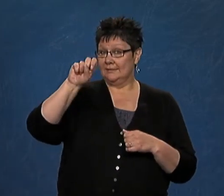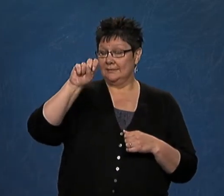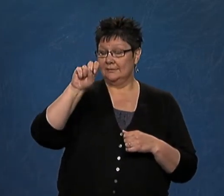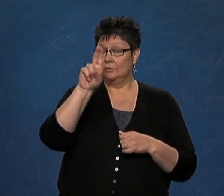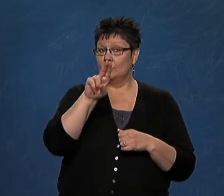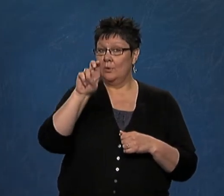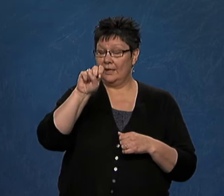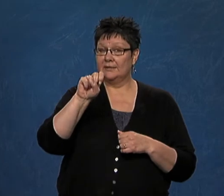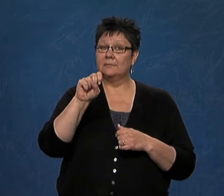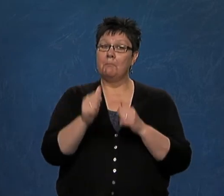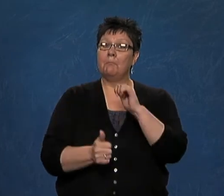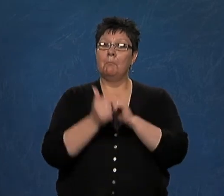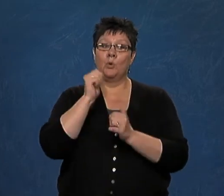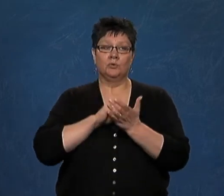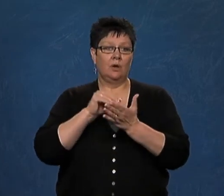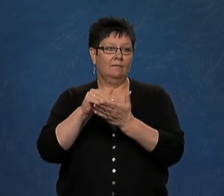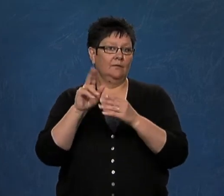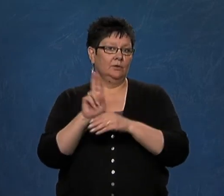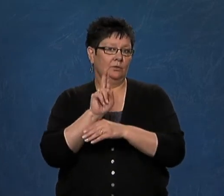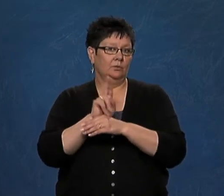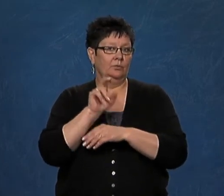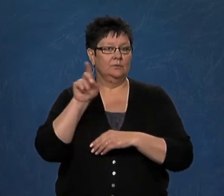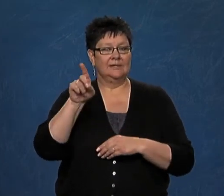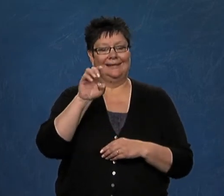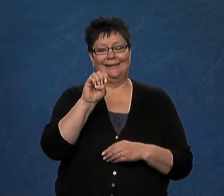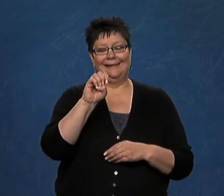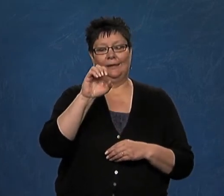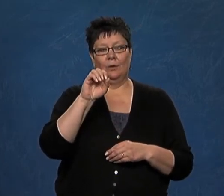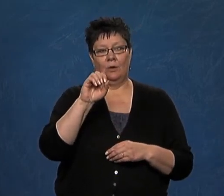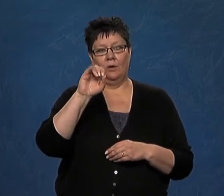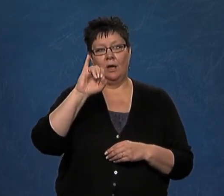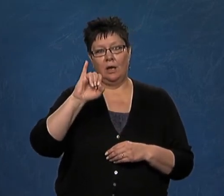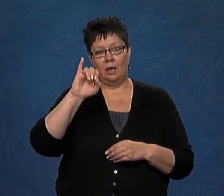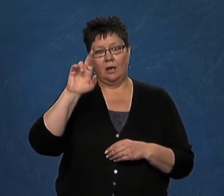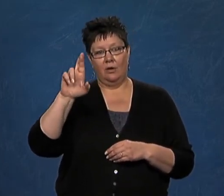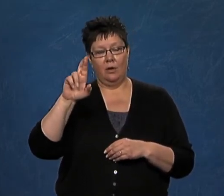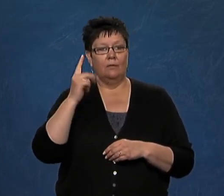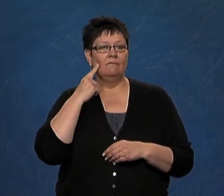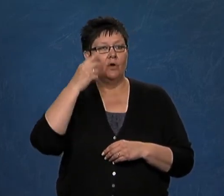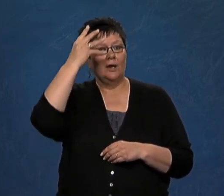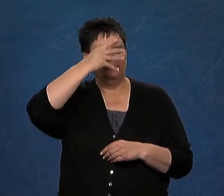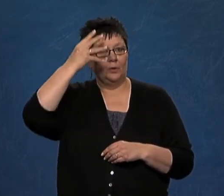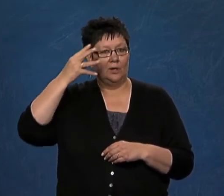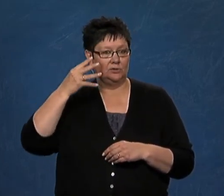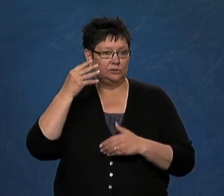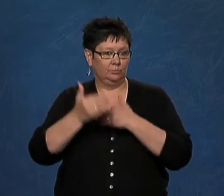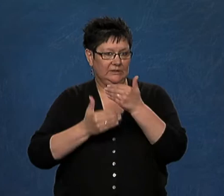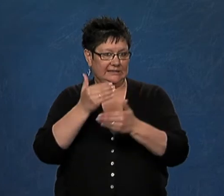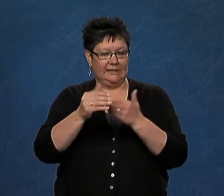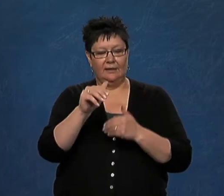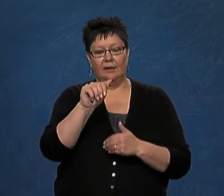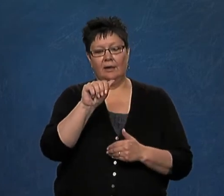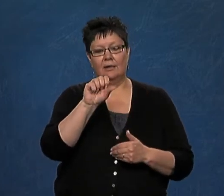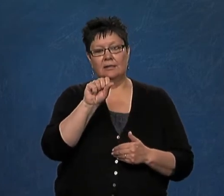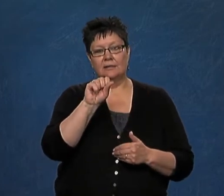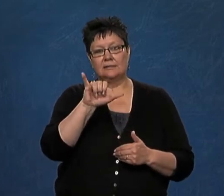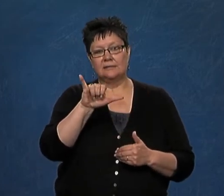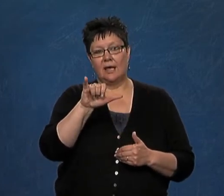Currently in the United States, it's most often used in the EOIR